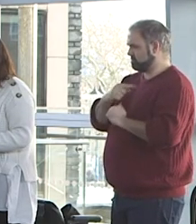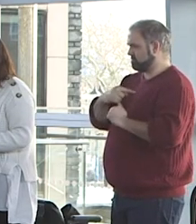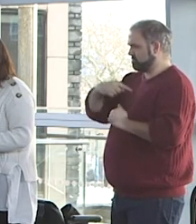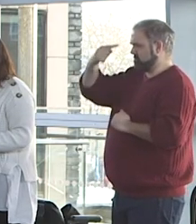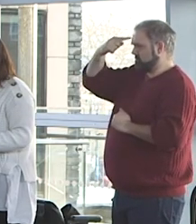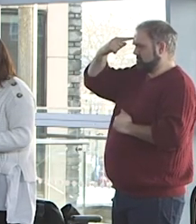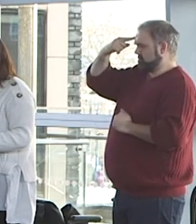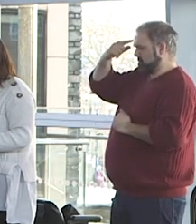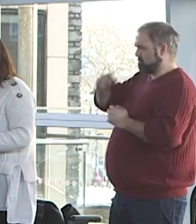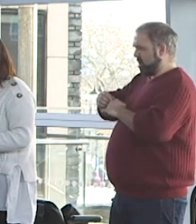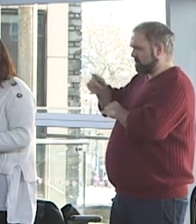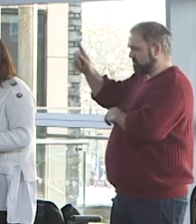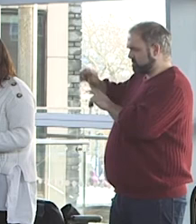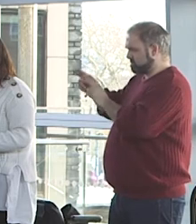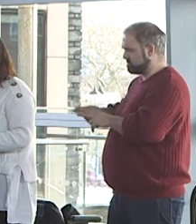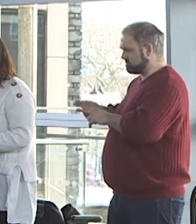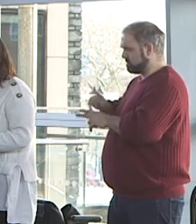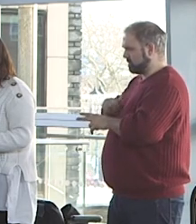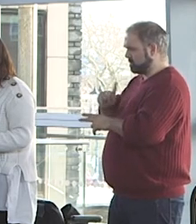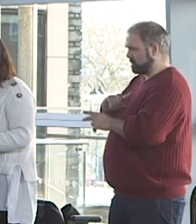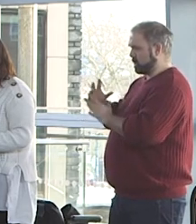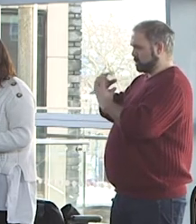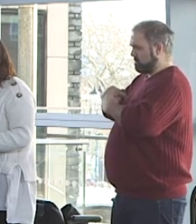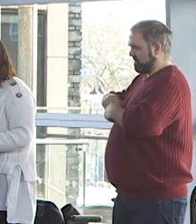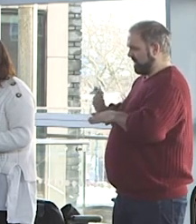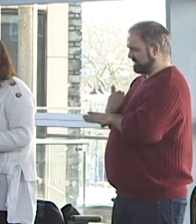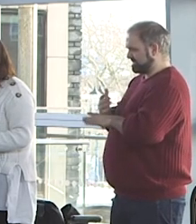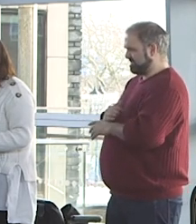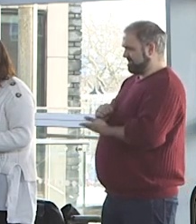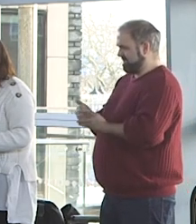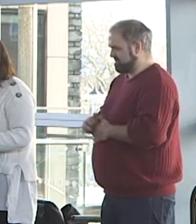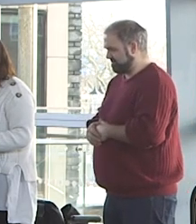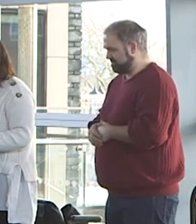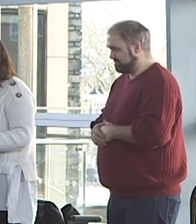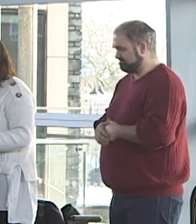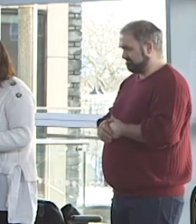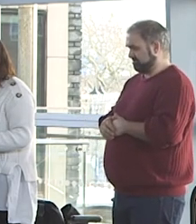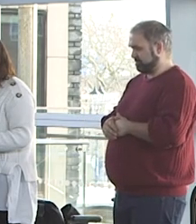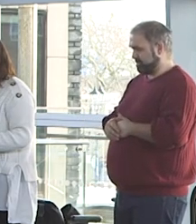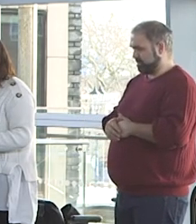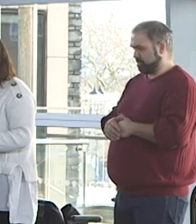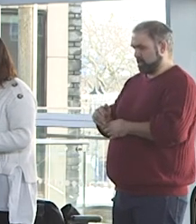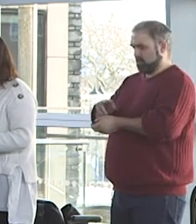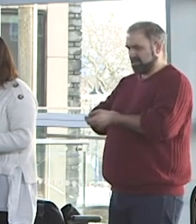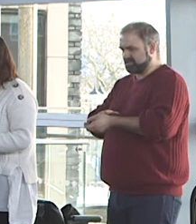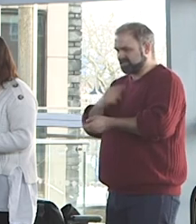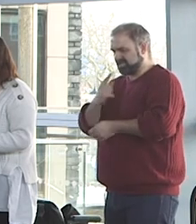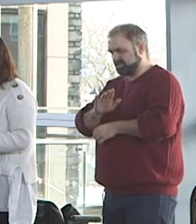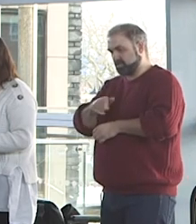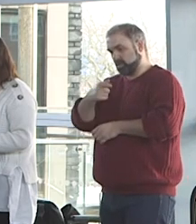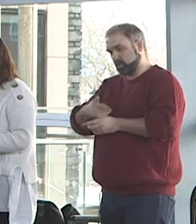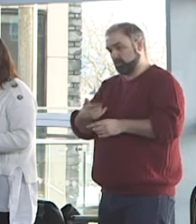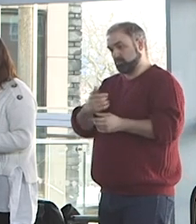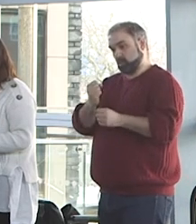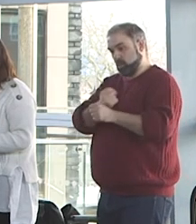beer and for a bribe, in case the police stopped me for acting gay. I can't even tell you how many times the policeman said, if you do